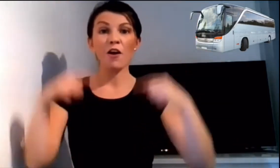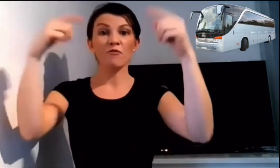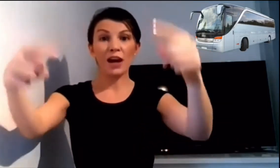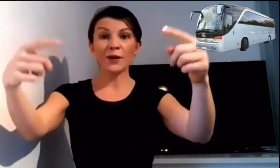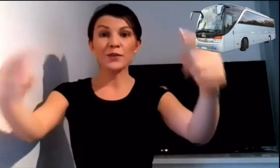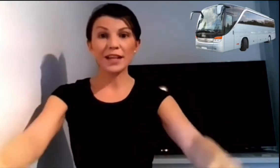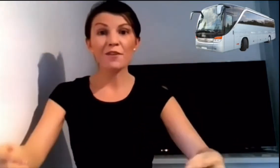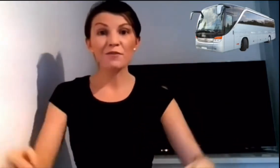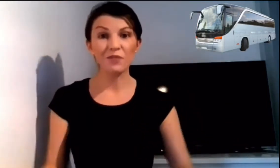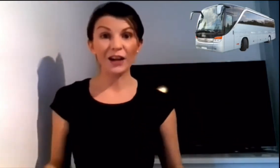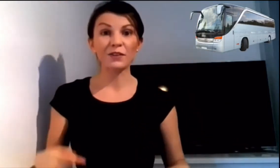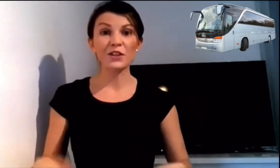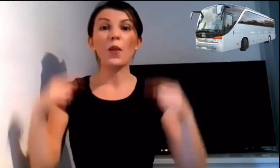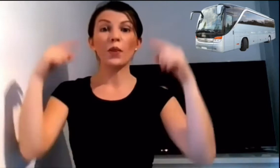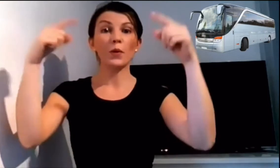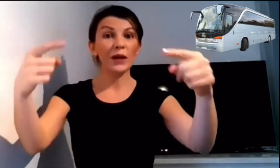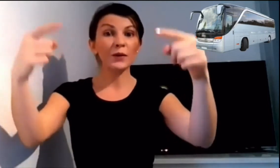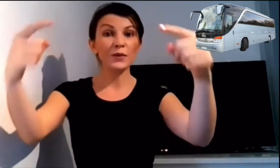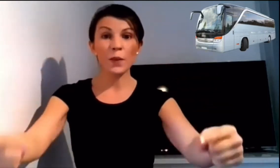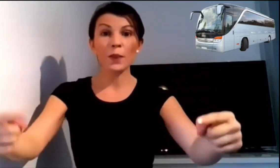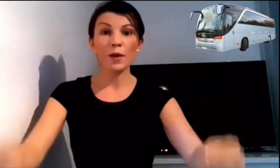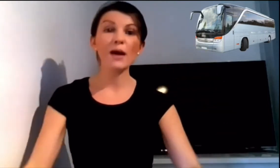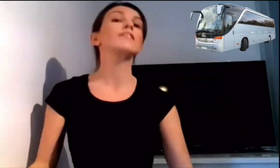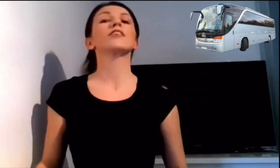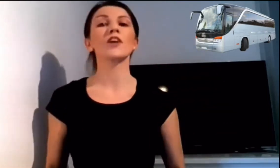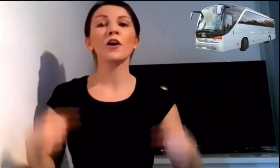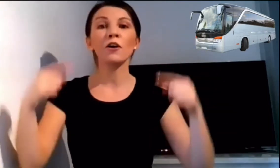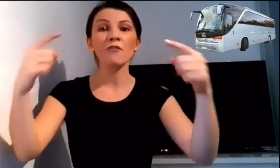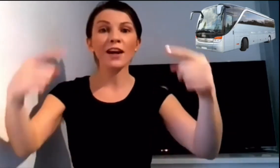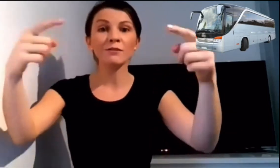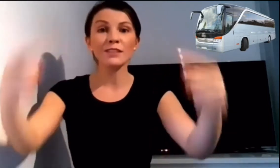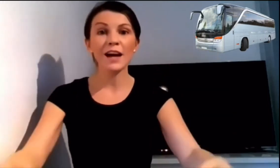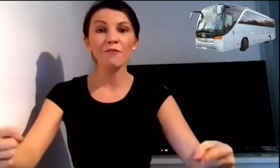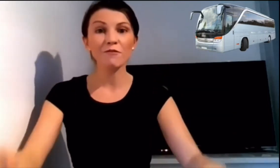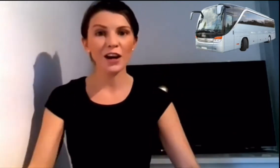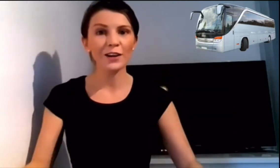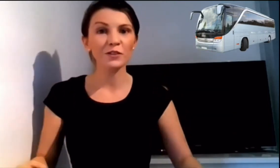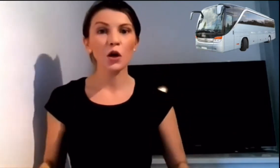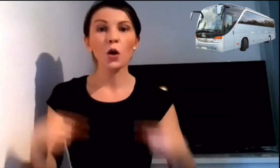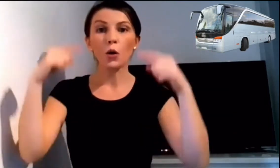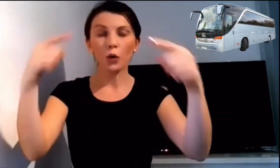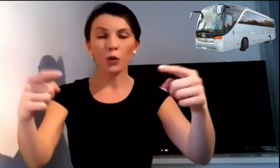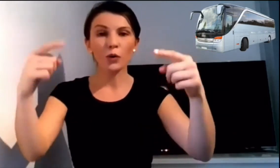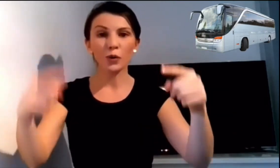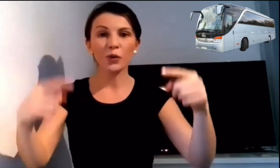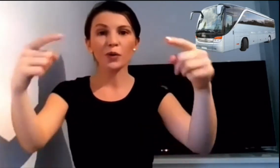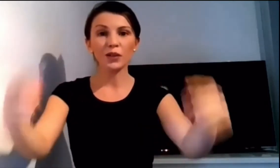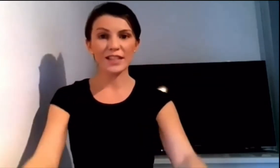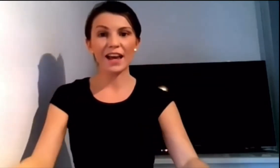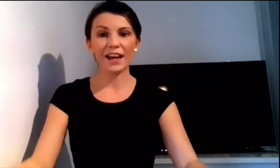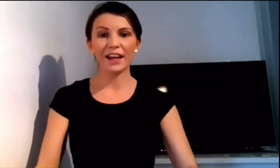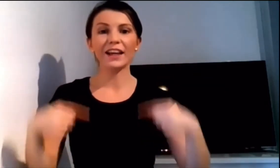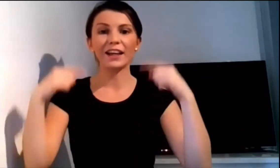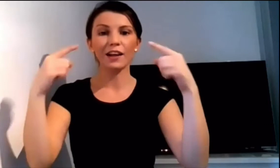round and round. The wheels on the bus go round and round all day